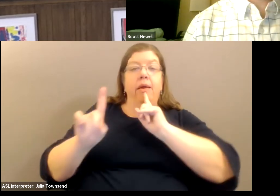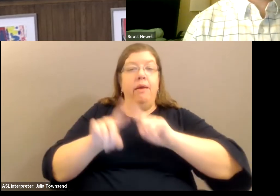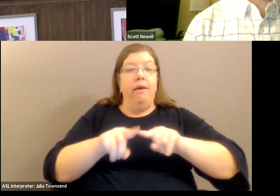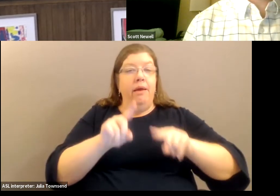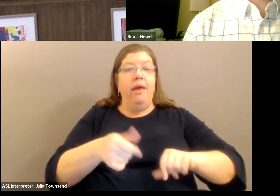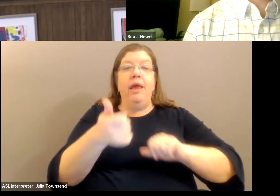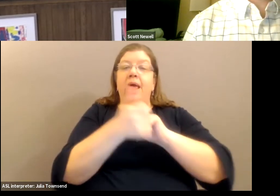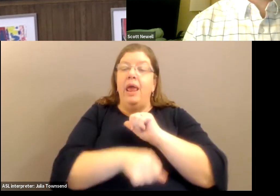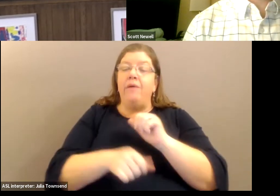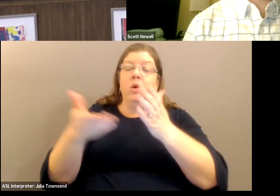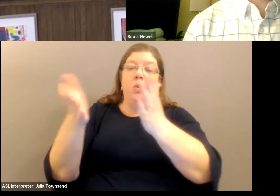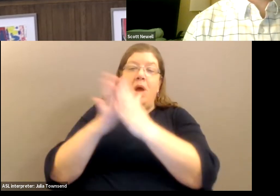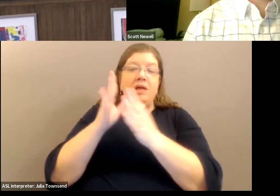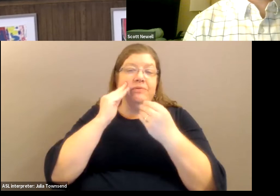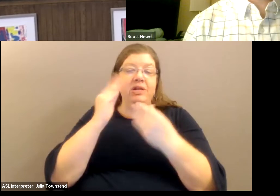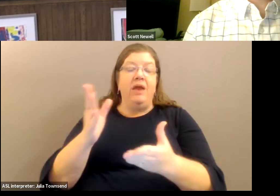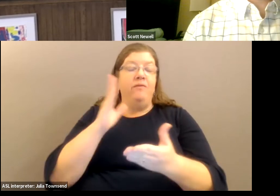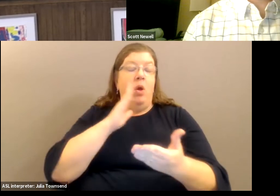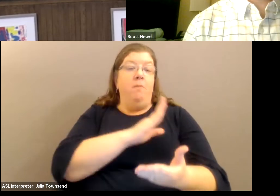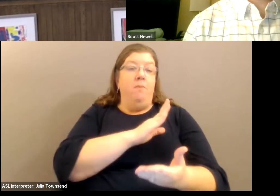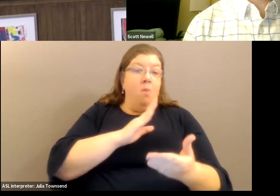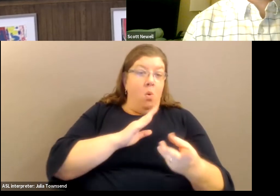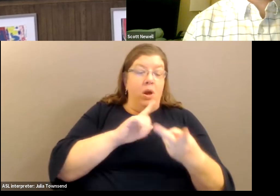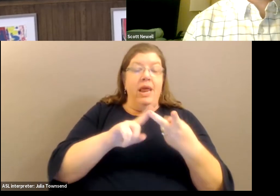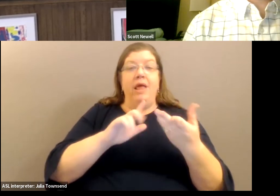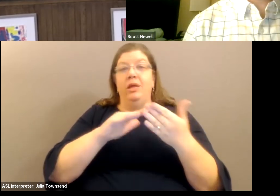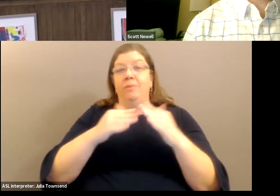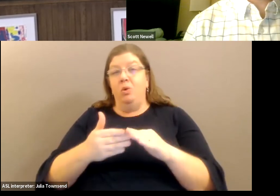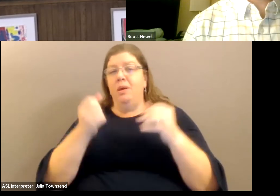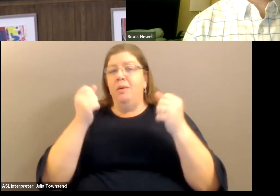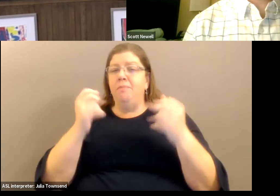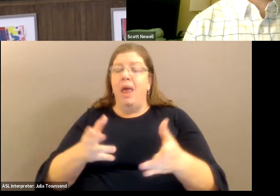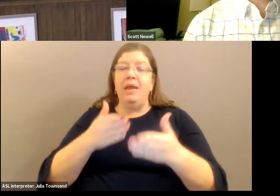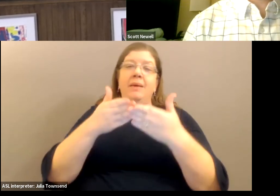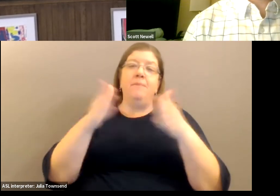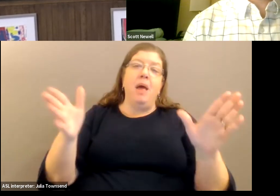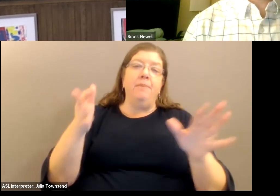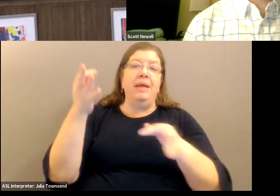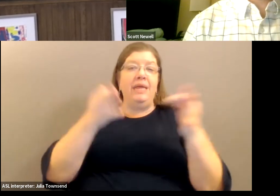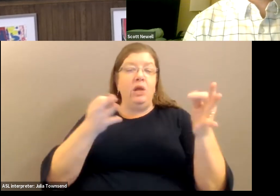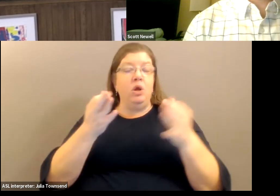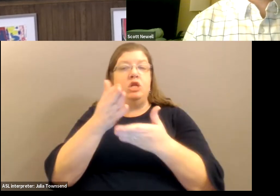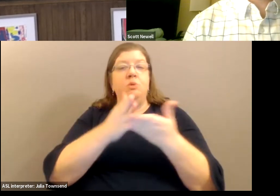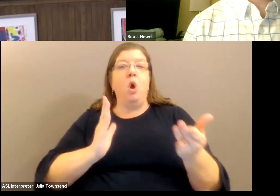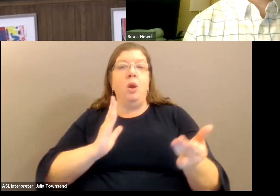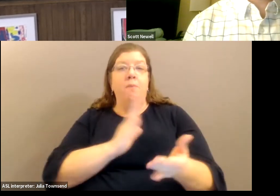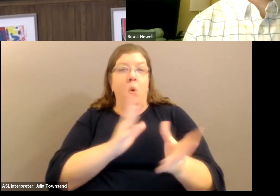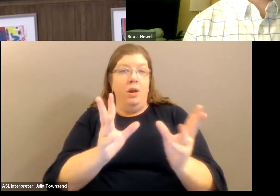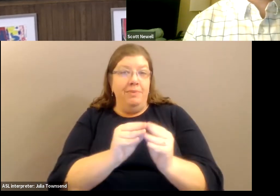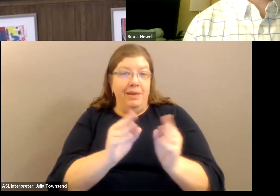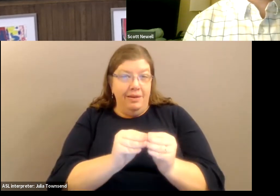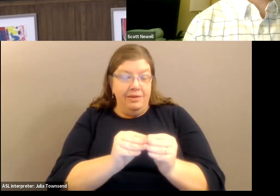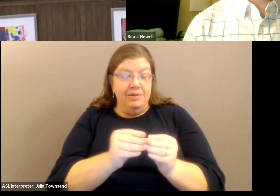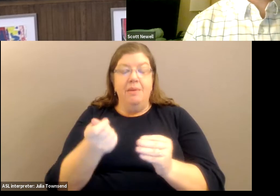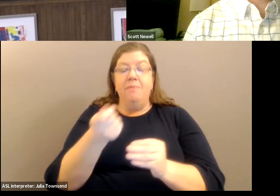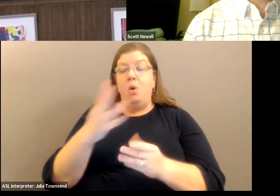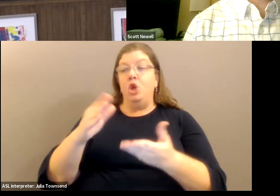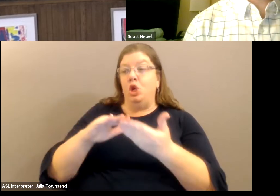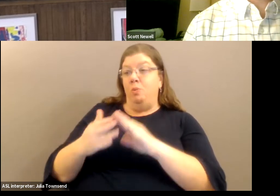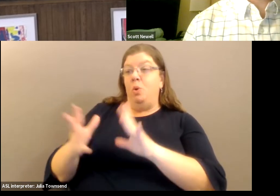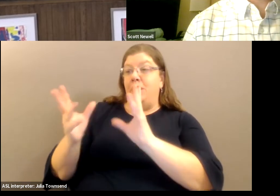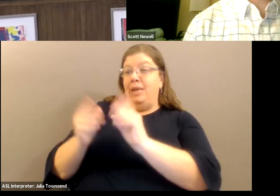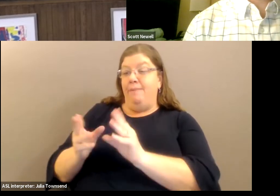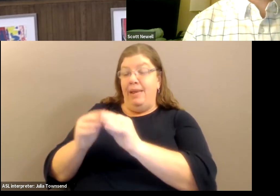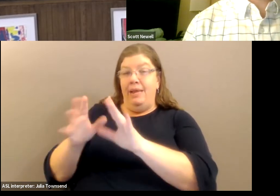community request for data. There were numerous public hearings as part of board meetings, as well as numerous community